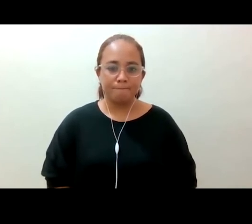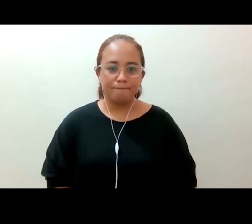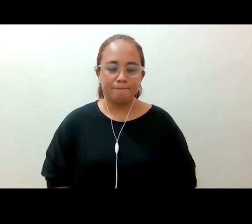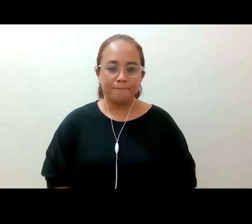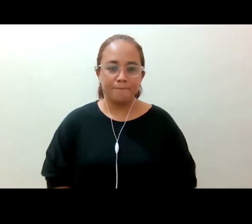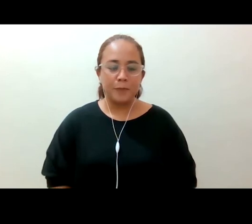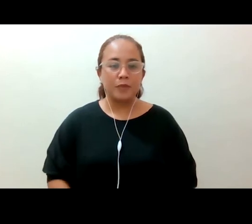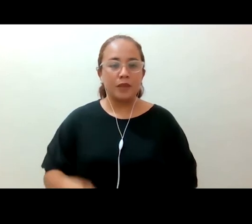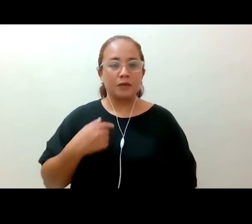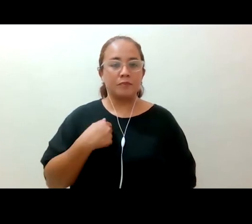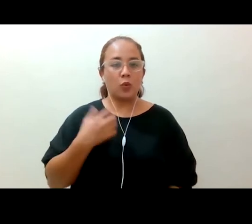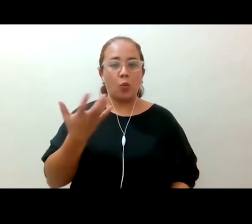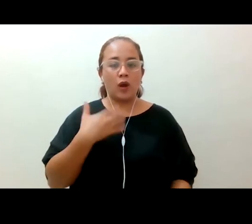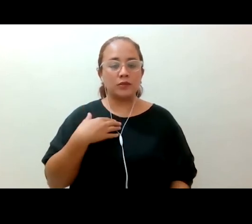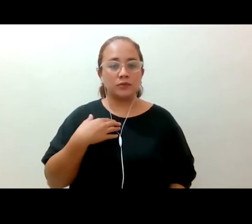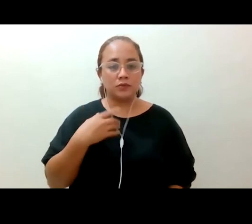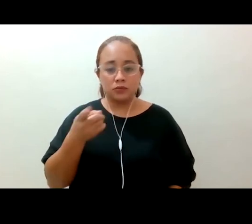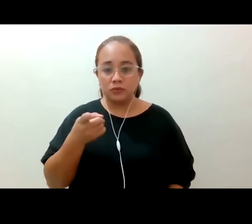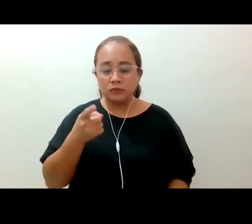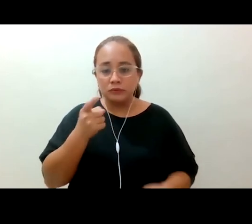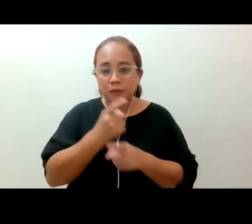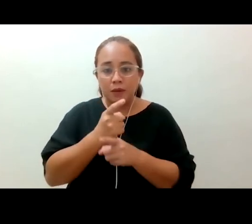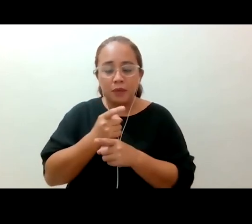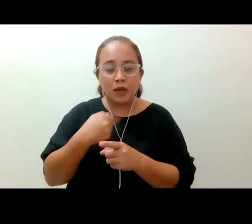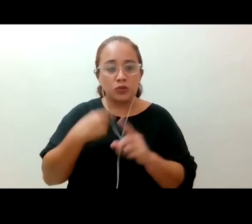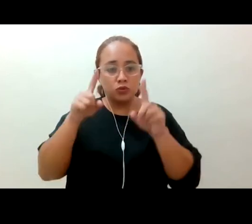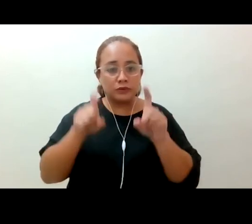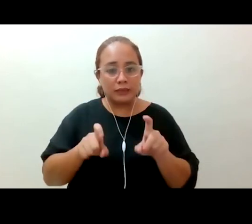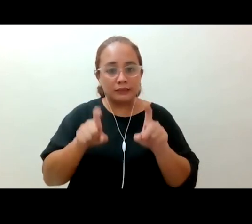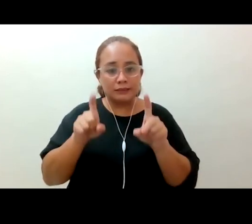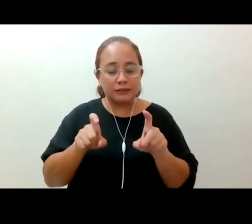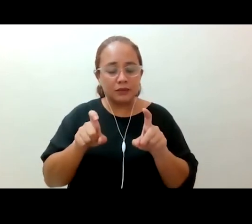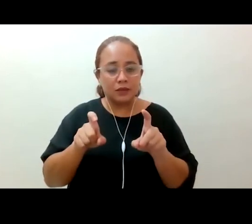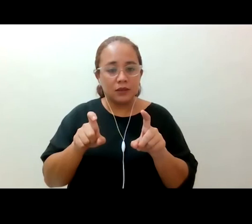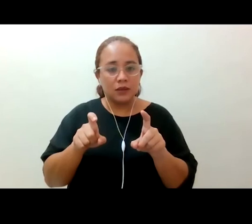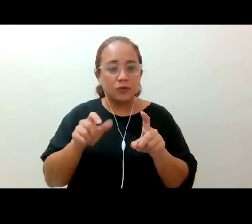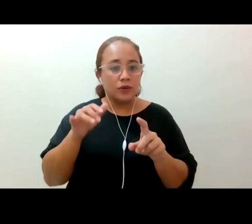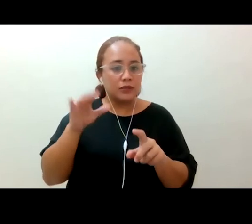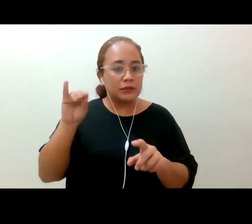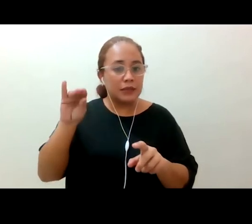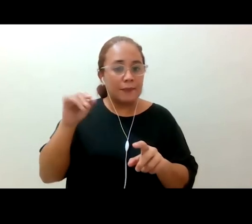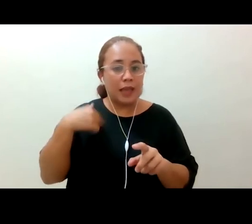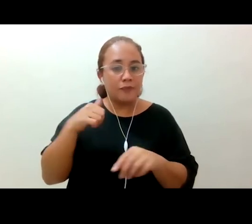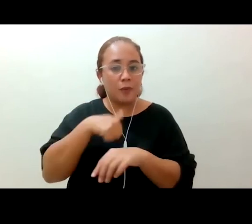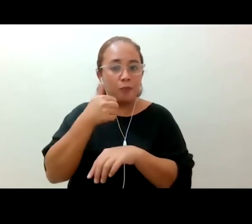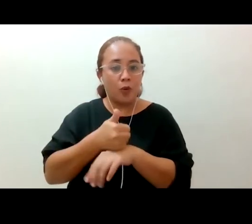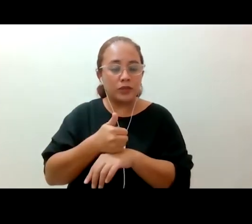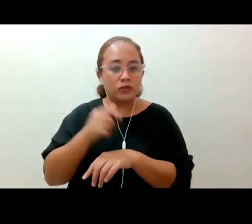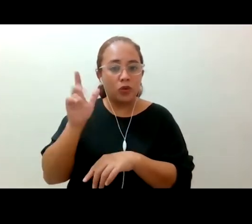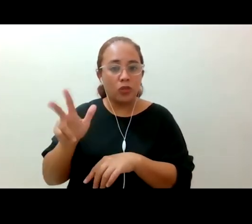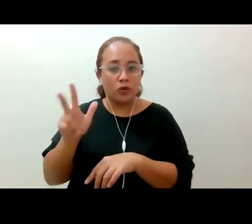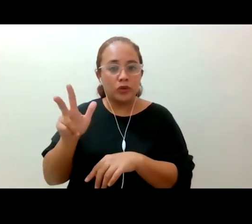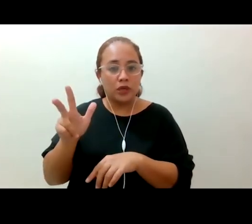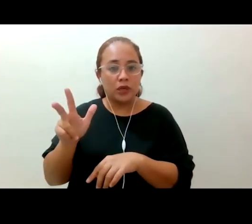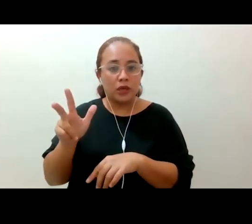So I just want to confirm with everyone now that the test, because Yami has an appointment on the 30th, the test will now